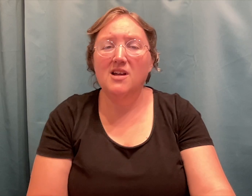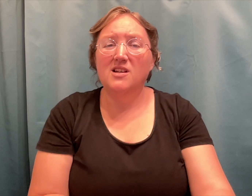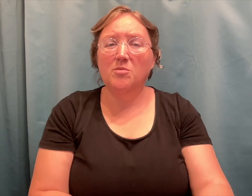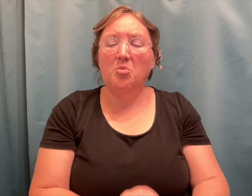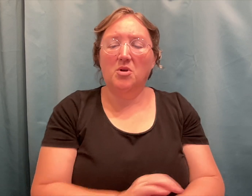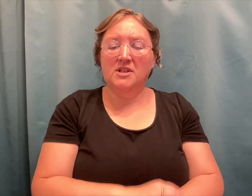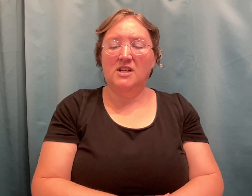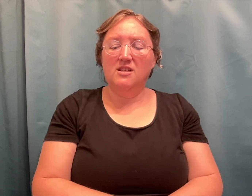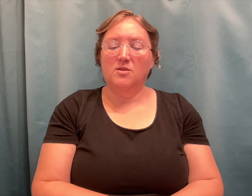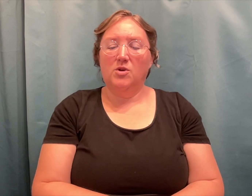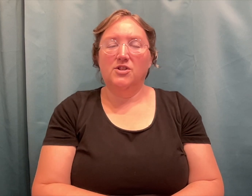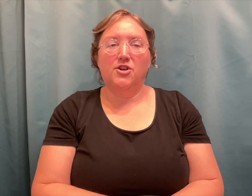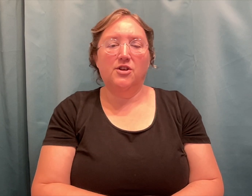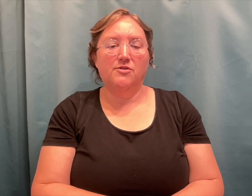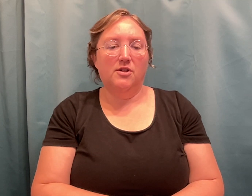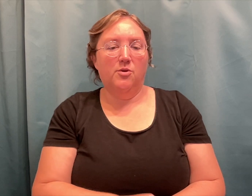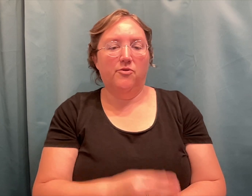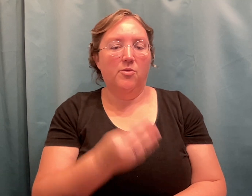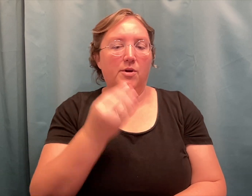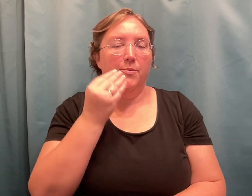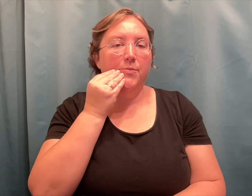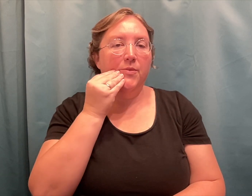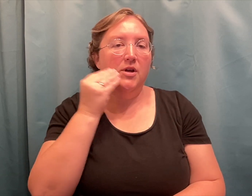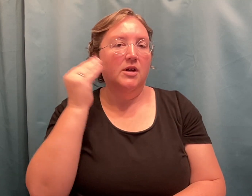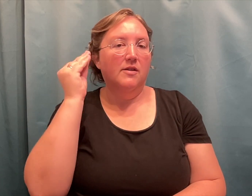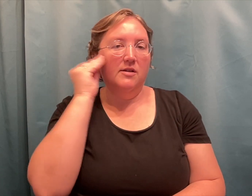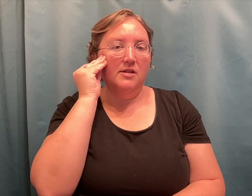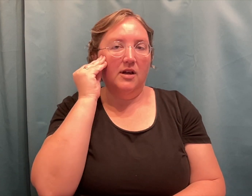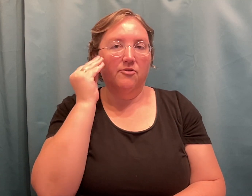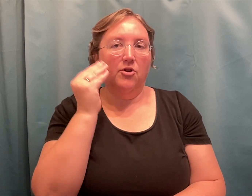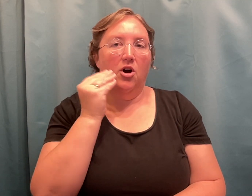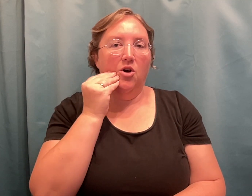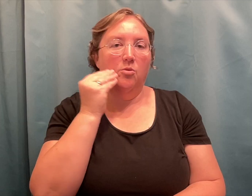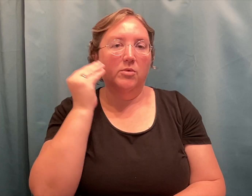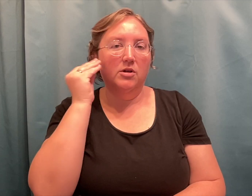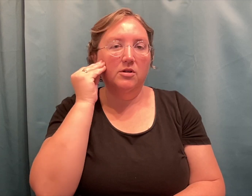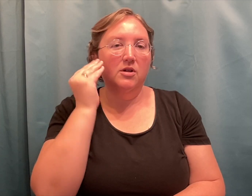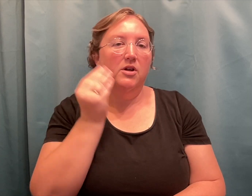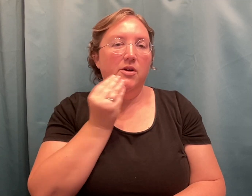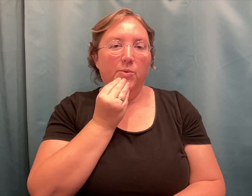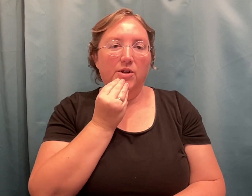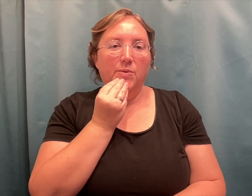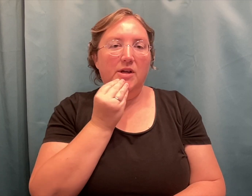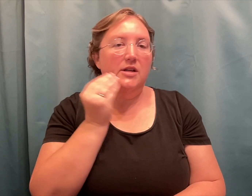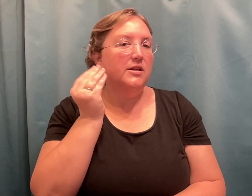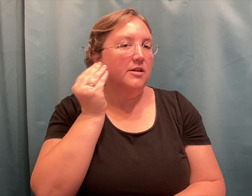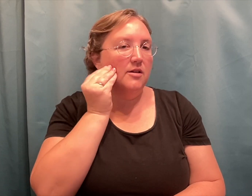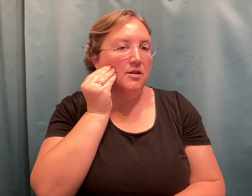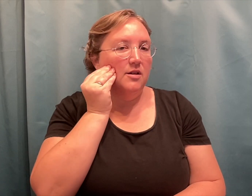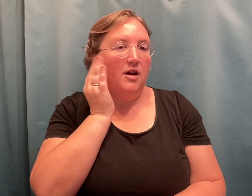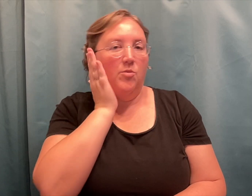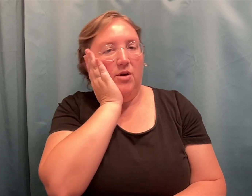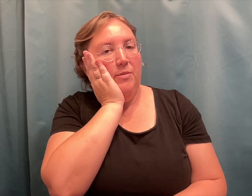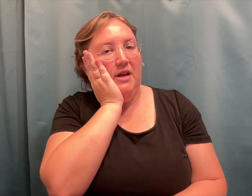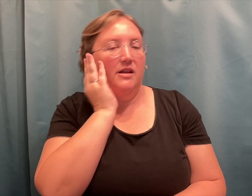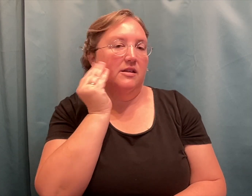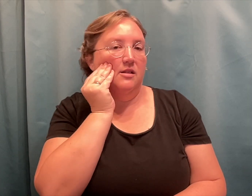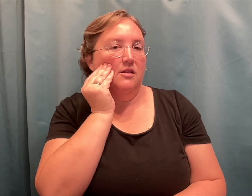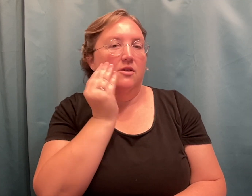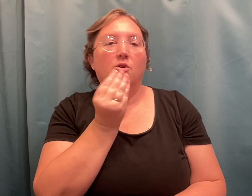Some important signs that we're going to start using going forward. The sign for home, where you eat and where your bed is, where